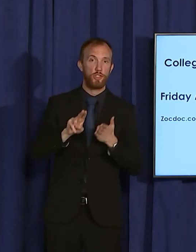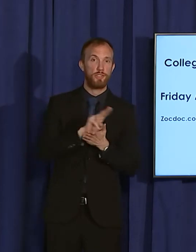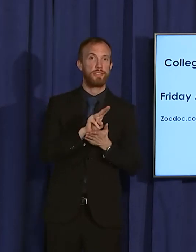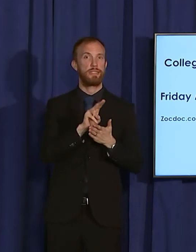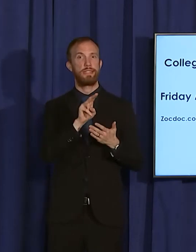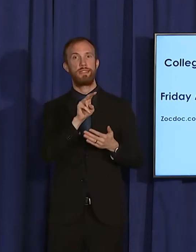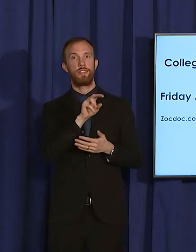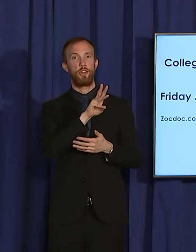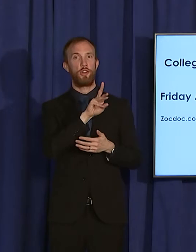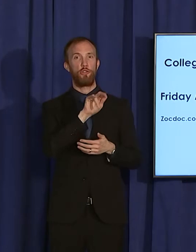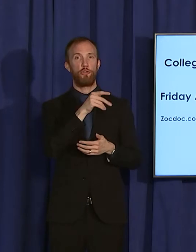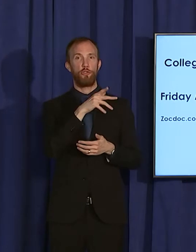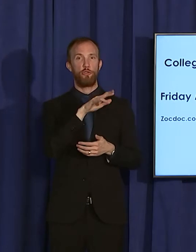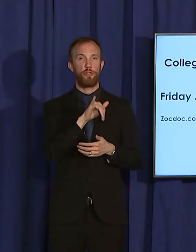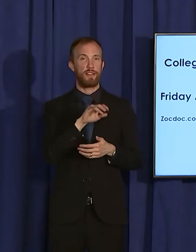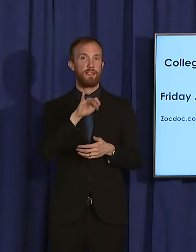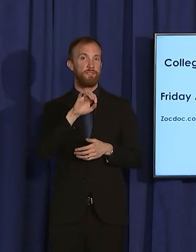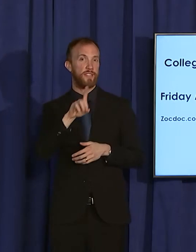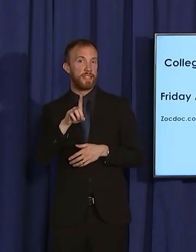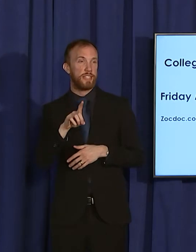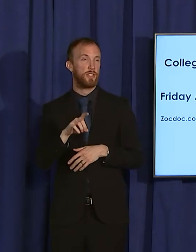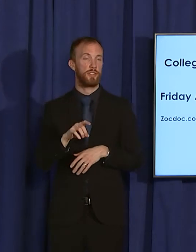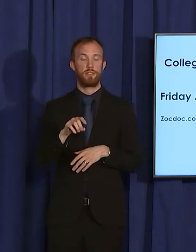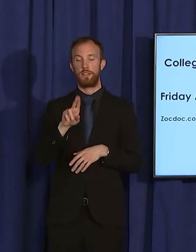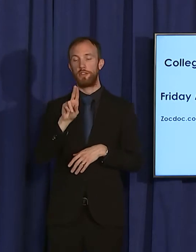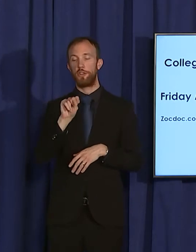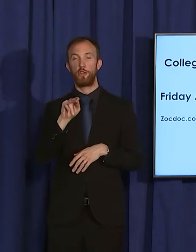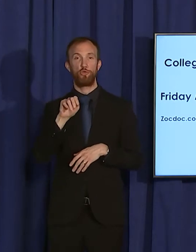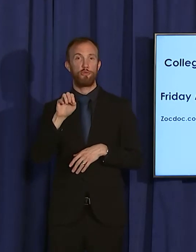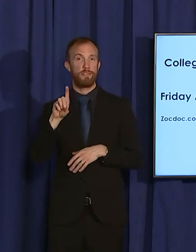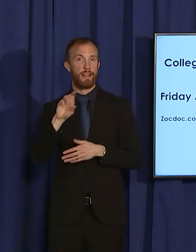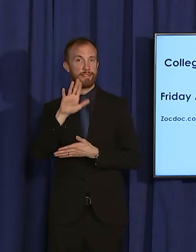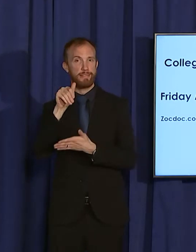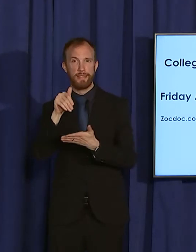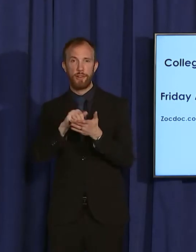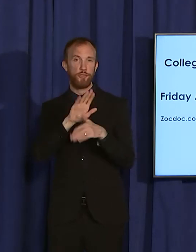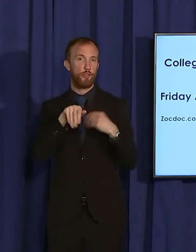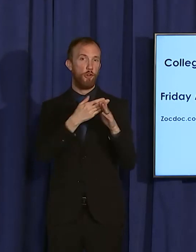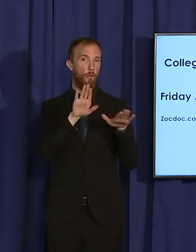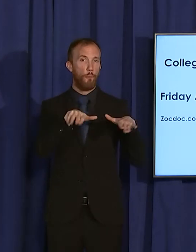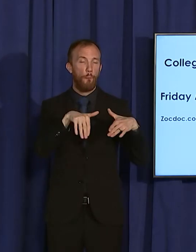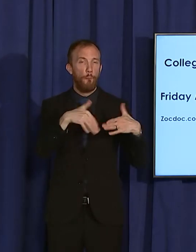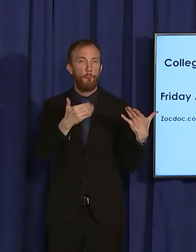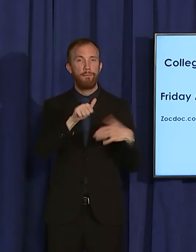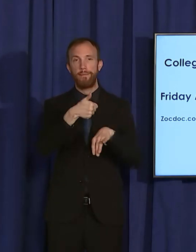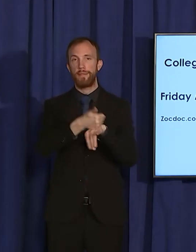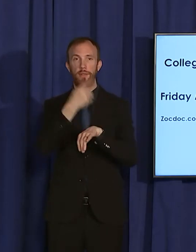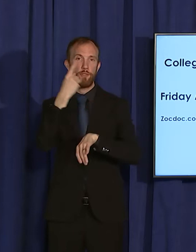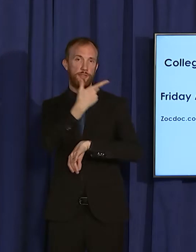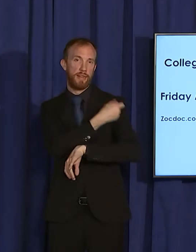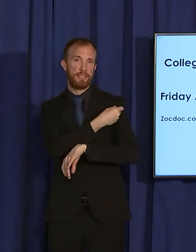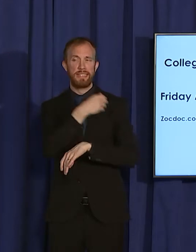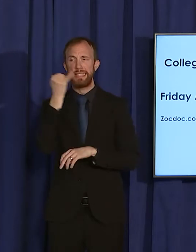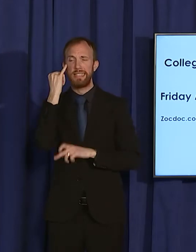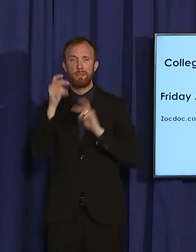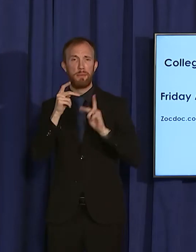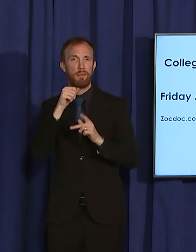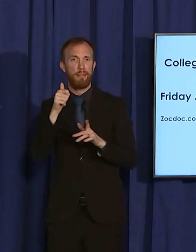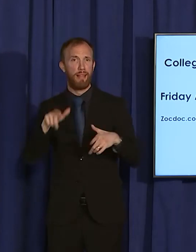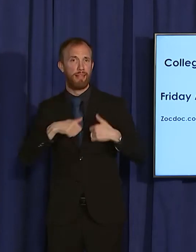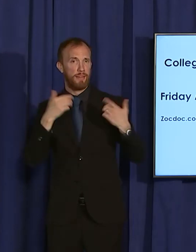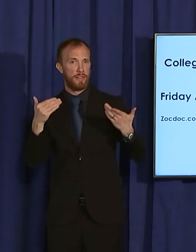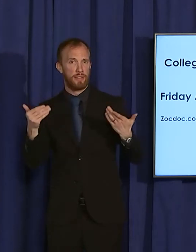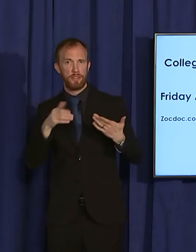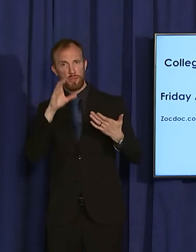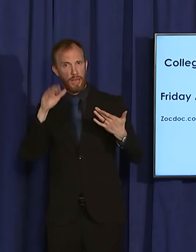all open, and there's a lot of work that the colleges are doing to get folks vaccinated. We really want to get, if people don't live in Chicago in particular, get